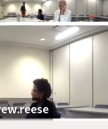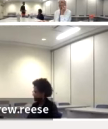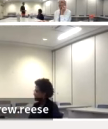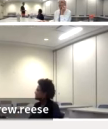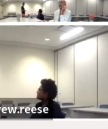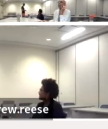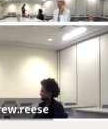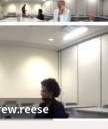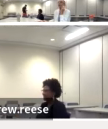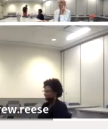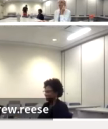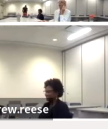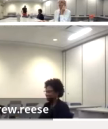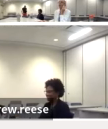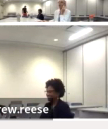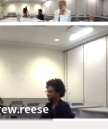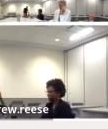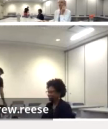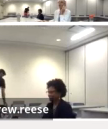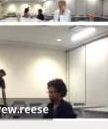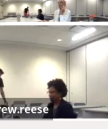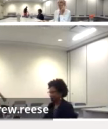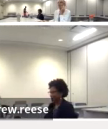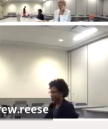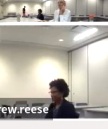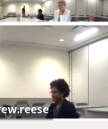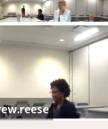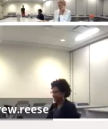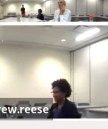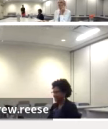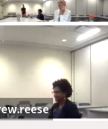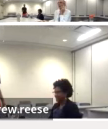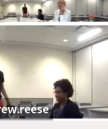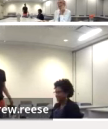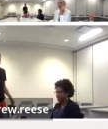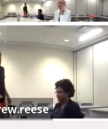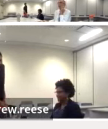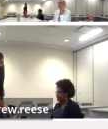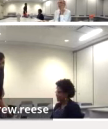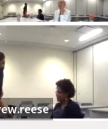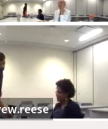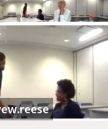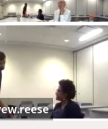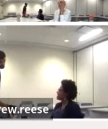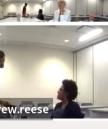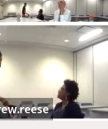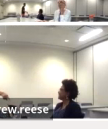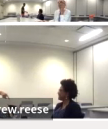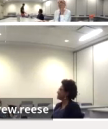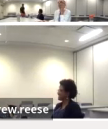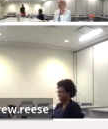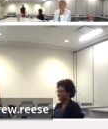Yet our employees are wearing them in homes and apartments. I believe that this needs further review and analysis.